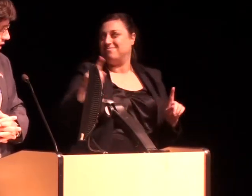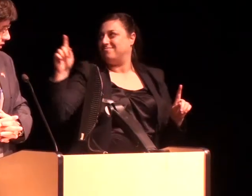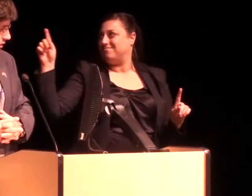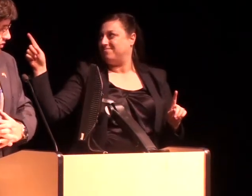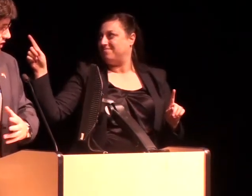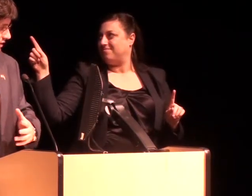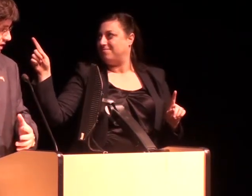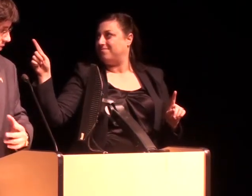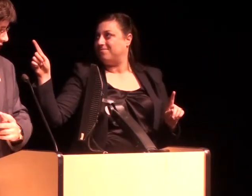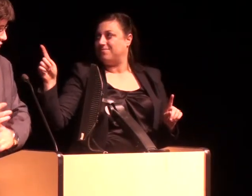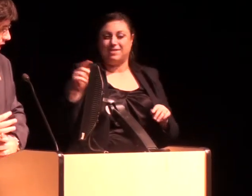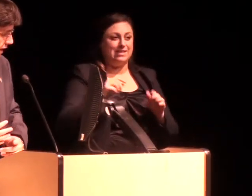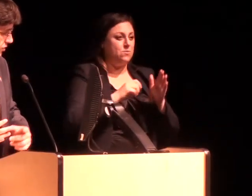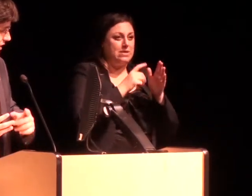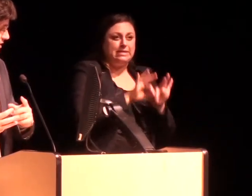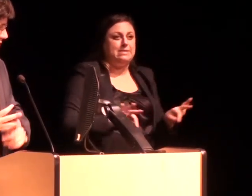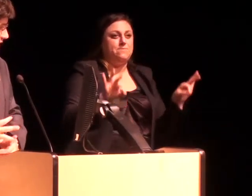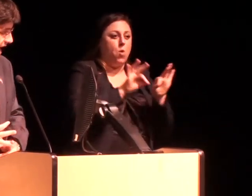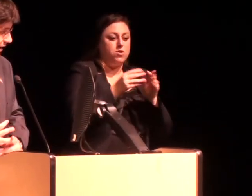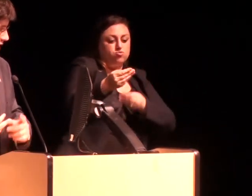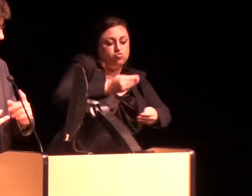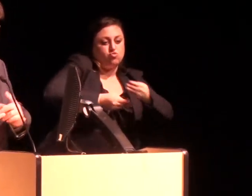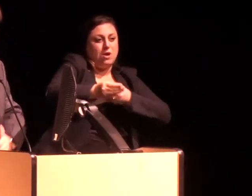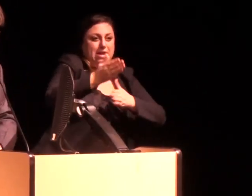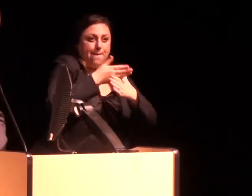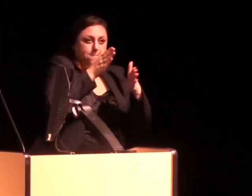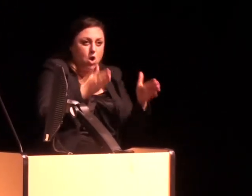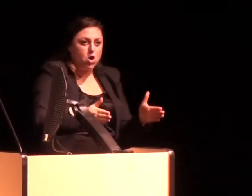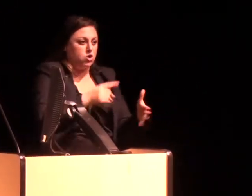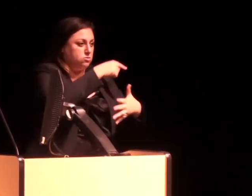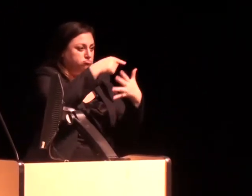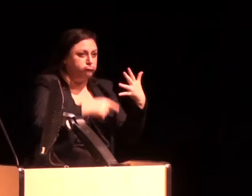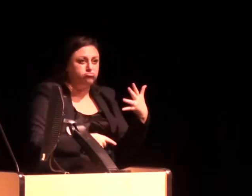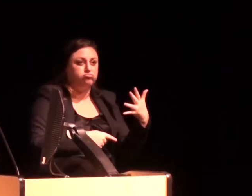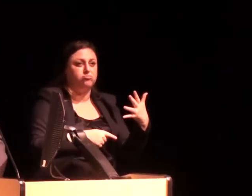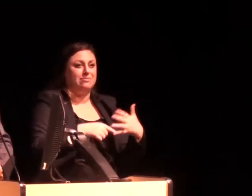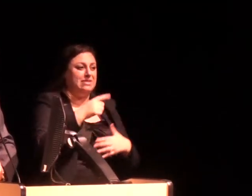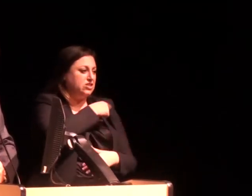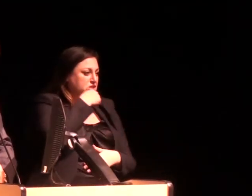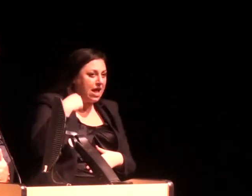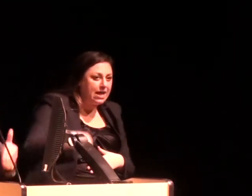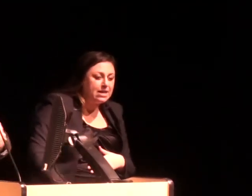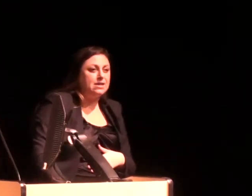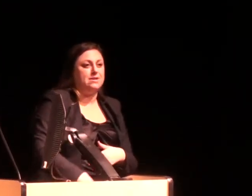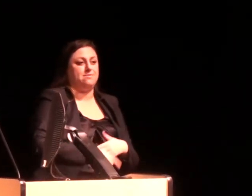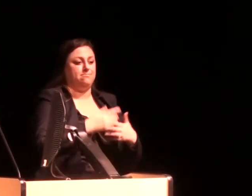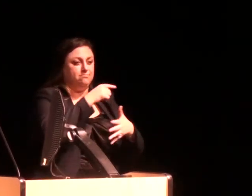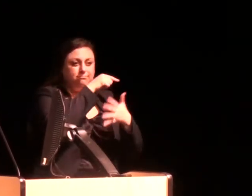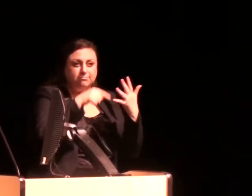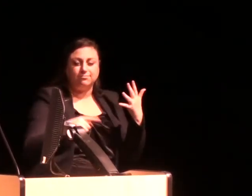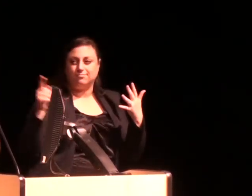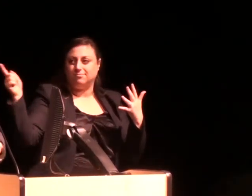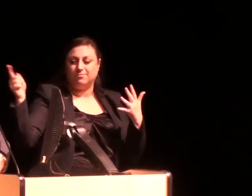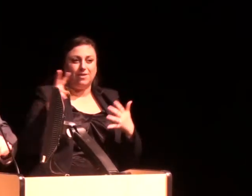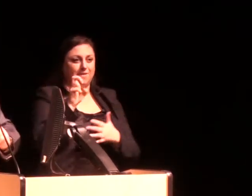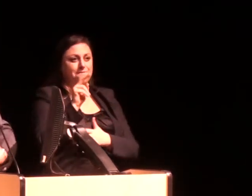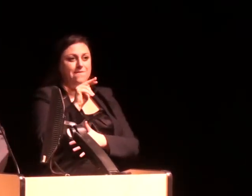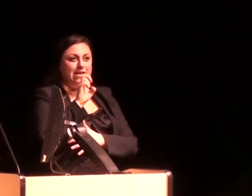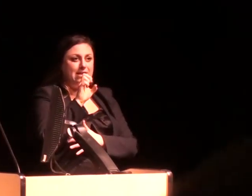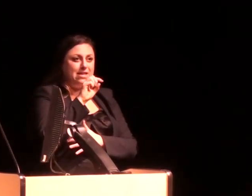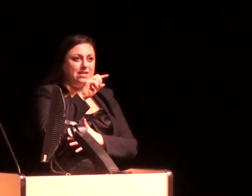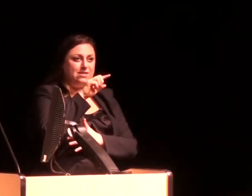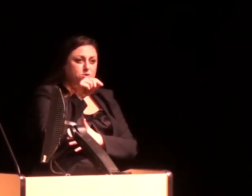trading partners. You can see Venezuela, you can see Canada, you can see Netherlands, China, and imports, you can see Venezuela,